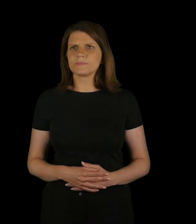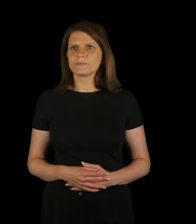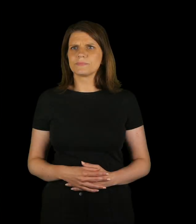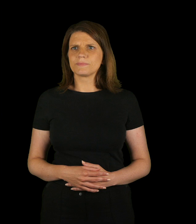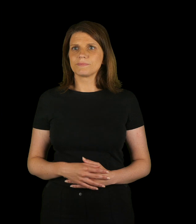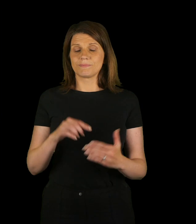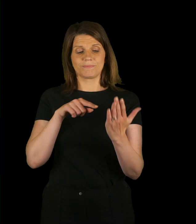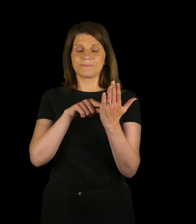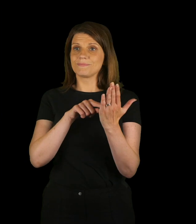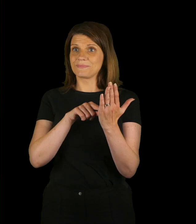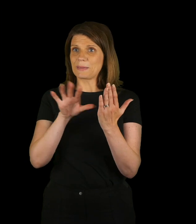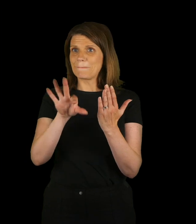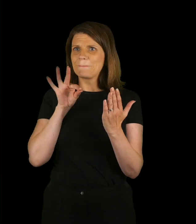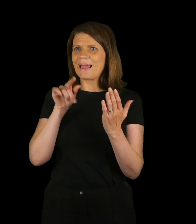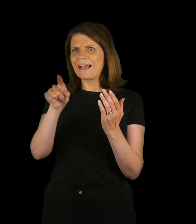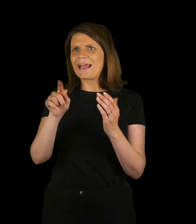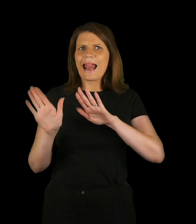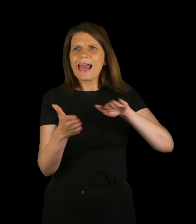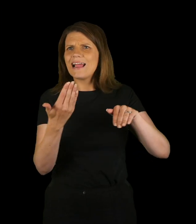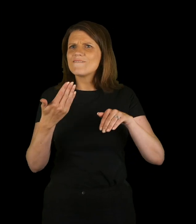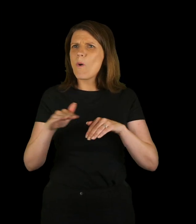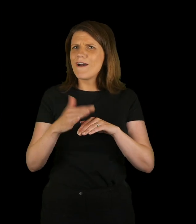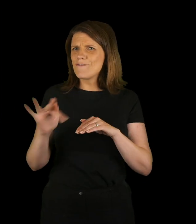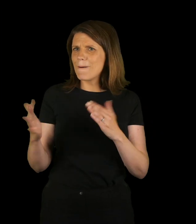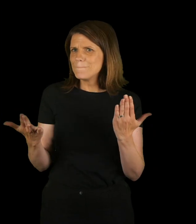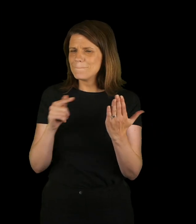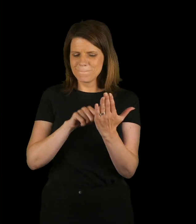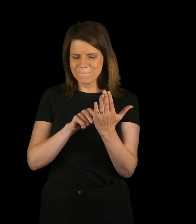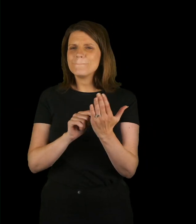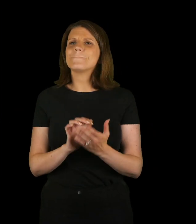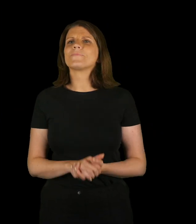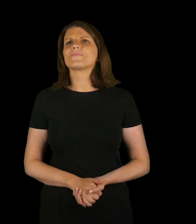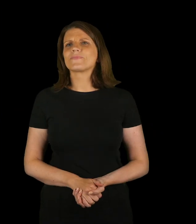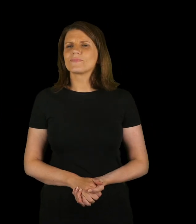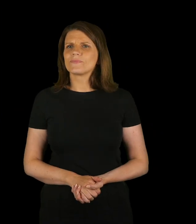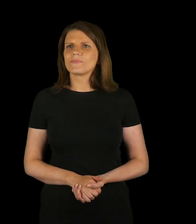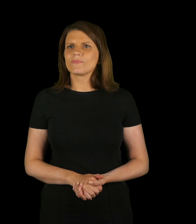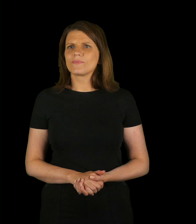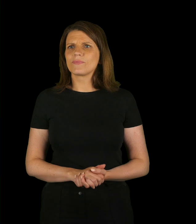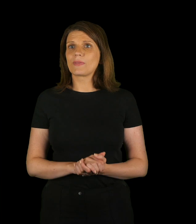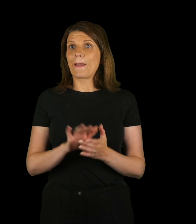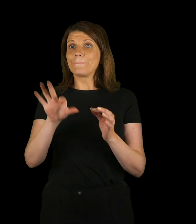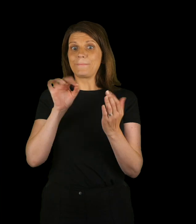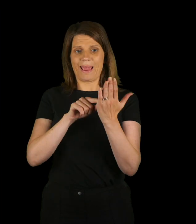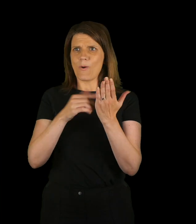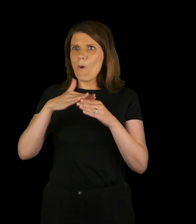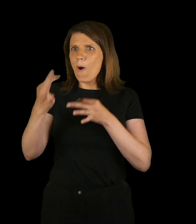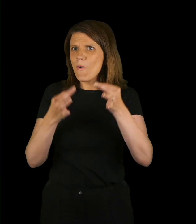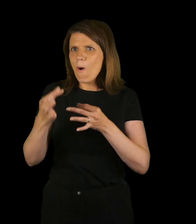With the TFI Live App, you can select your departure location, choose your arrival location, or you can choose from the map.